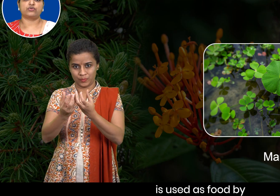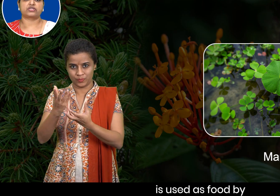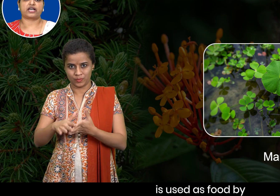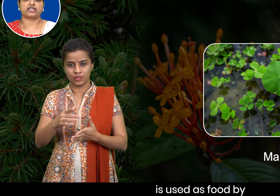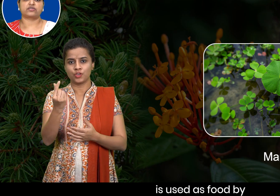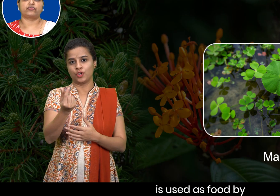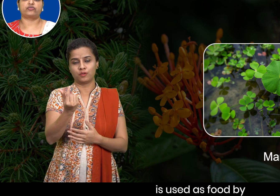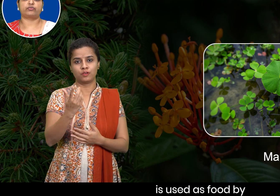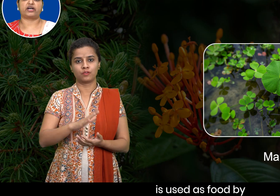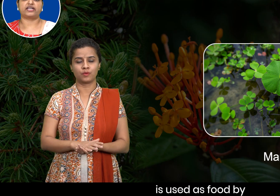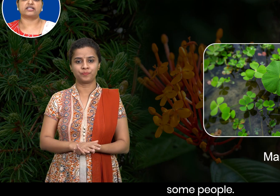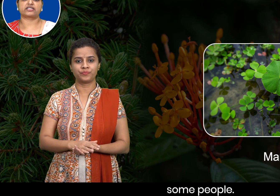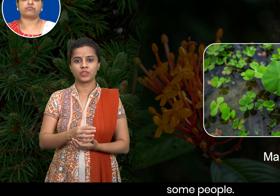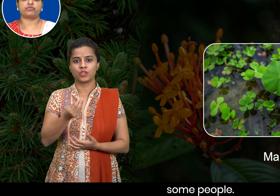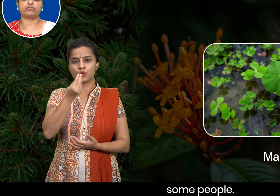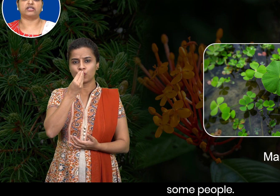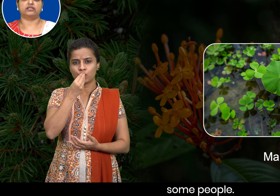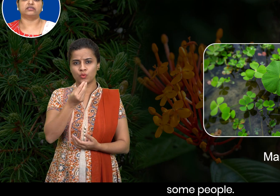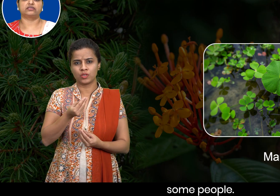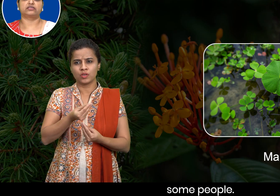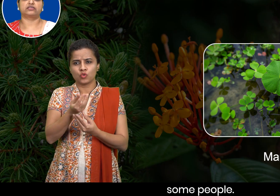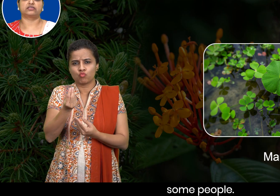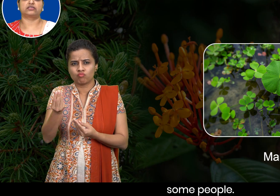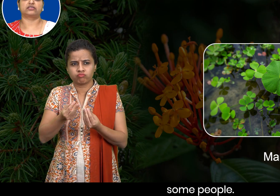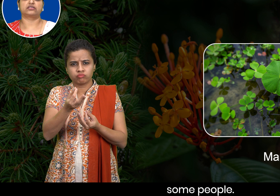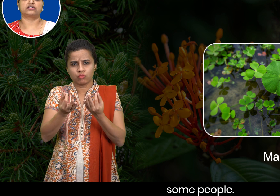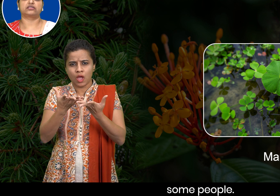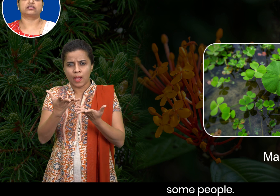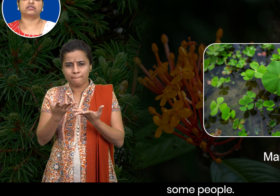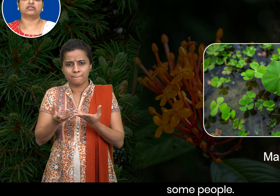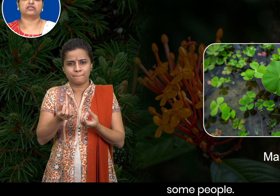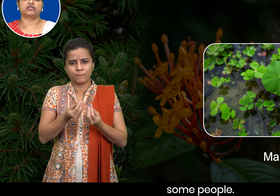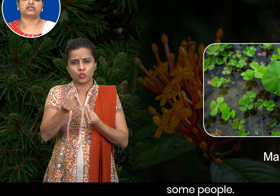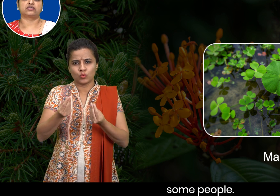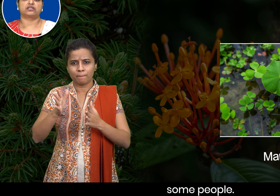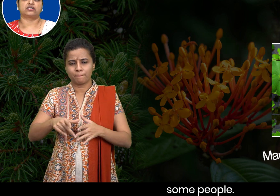is used as food by some people.